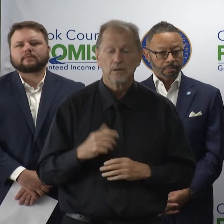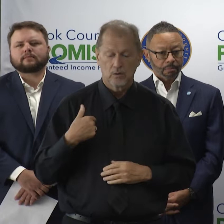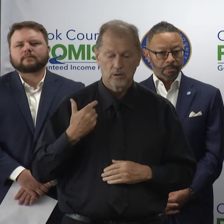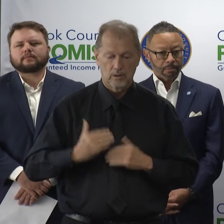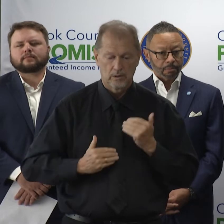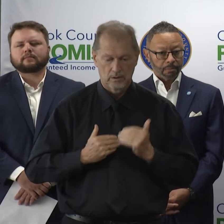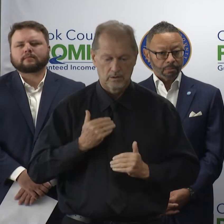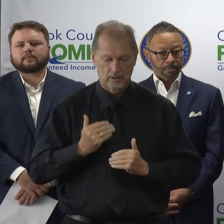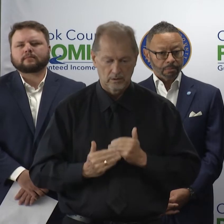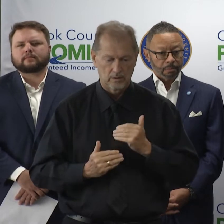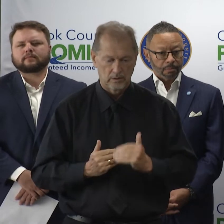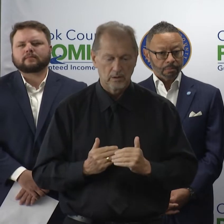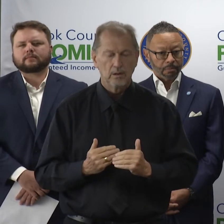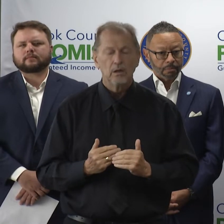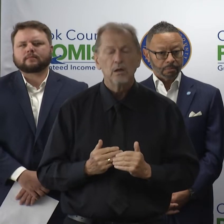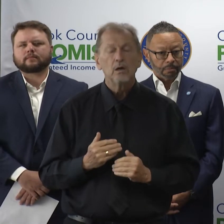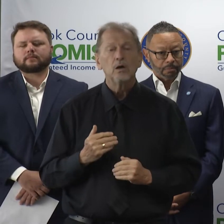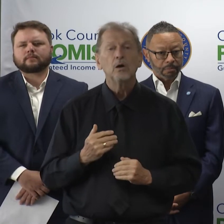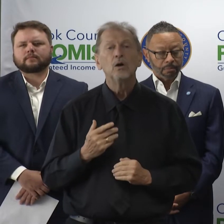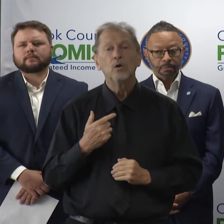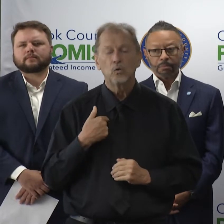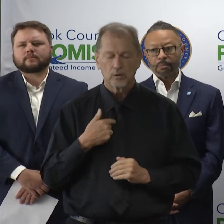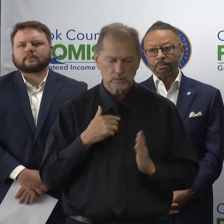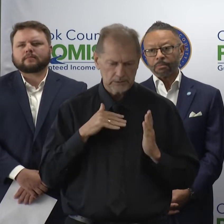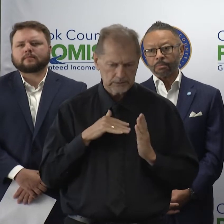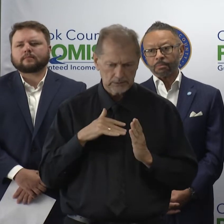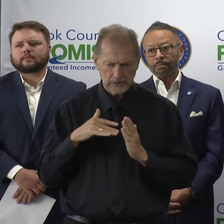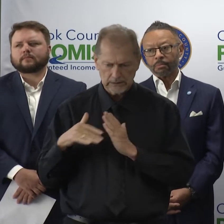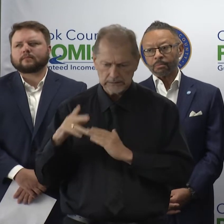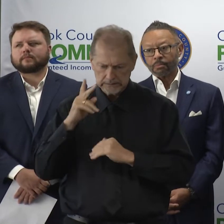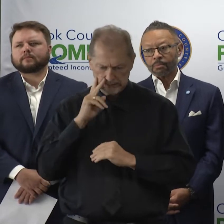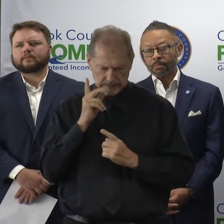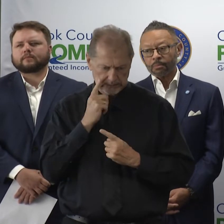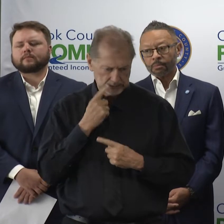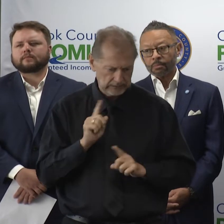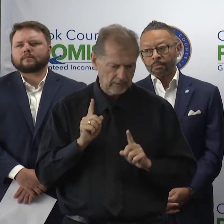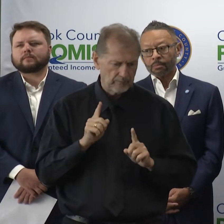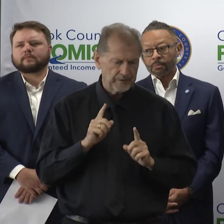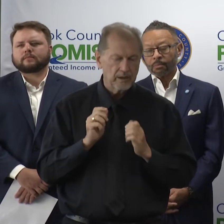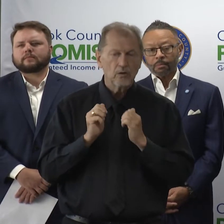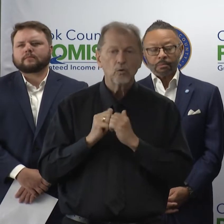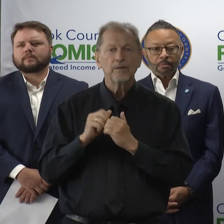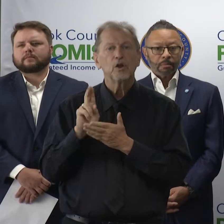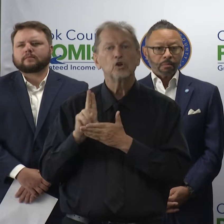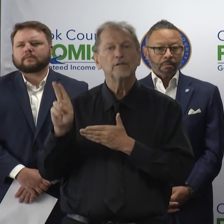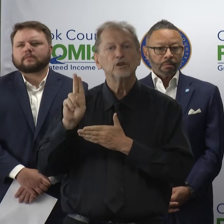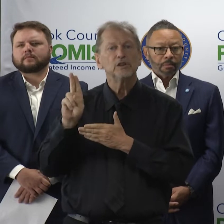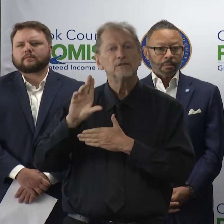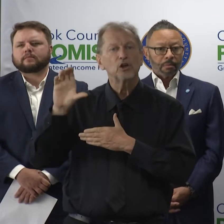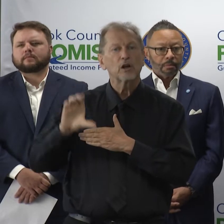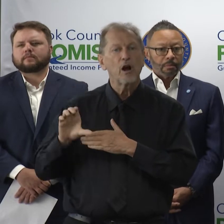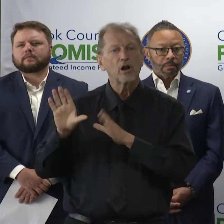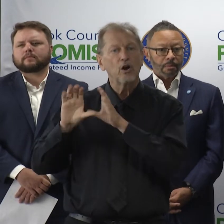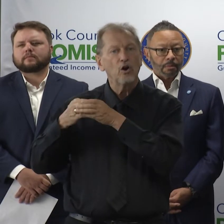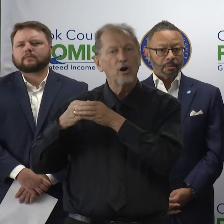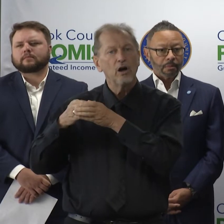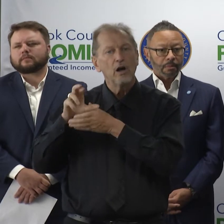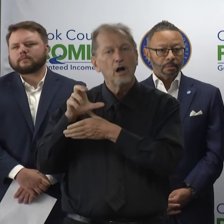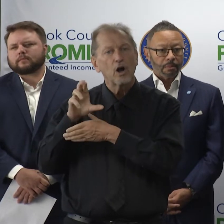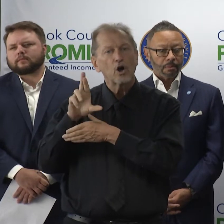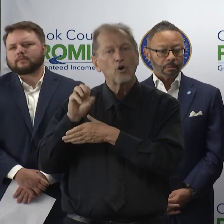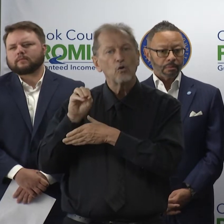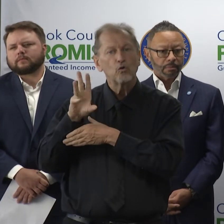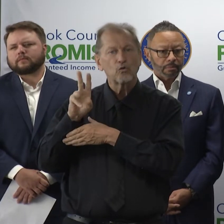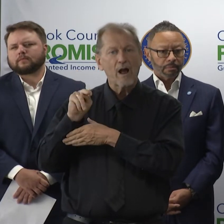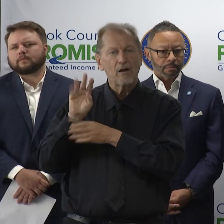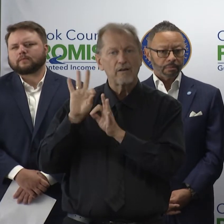forward, we'll do so thoughtfully, and we will carefully study the impacts of this pilot with our partners at the University of Chicago Crown Family School